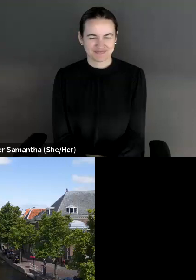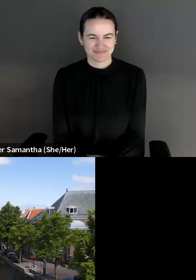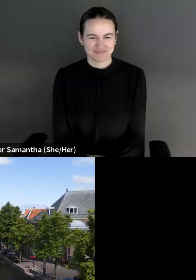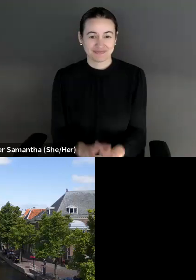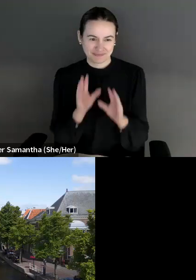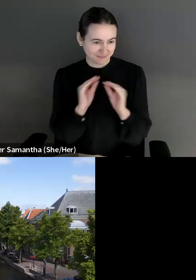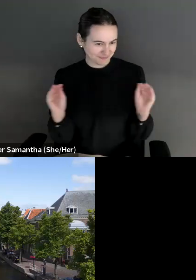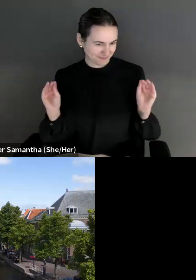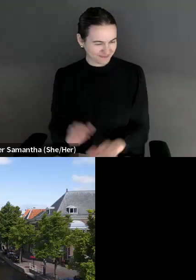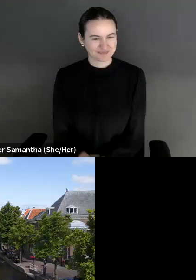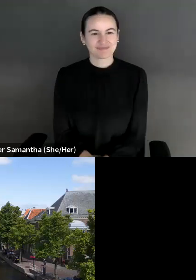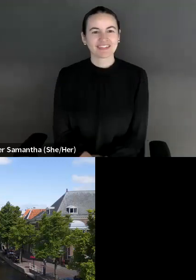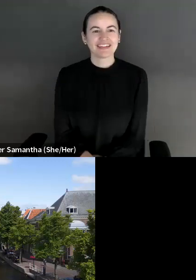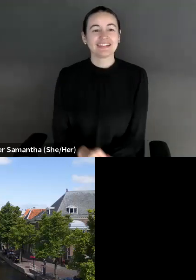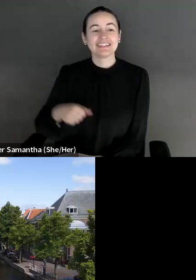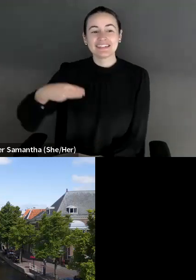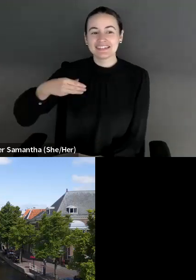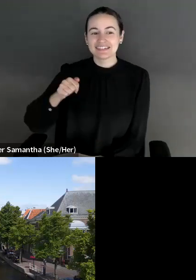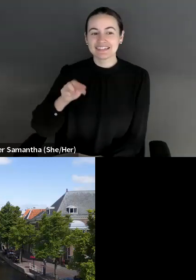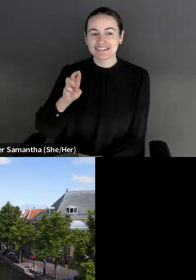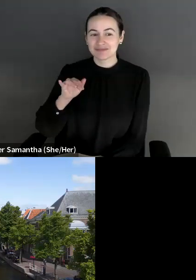So I Thank guess the you. question was answered.